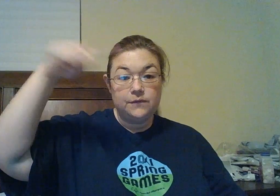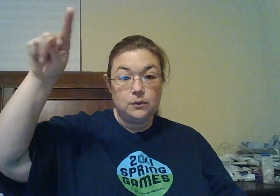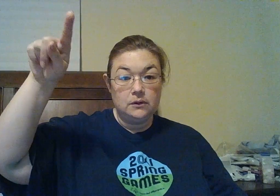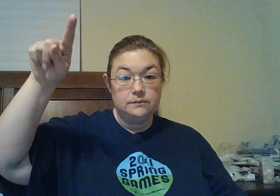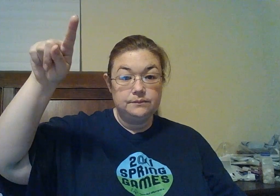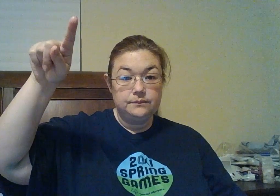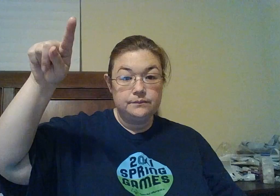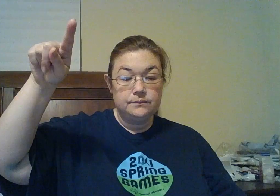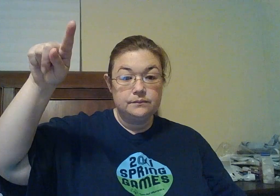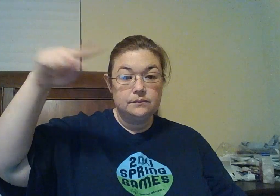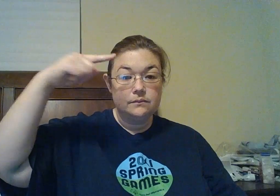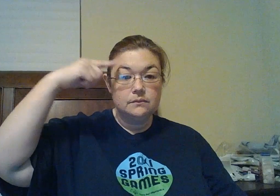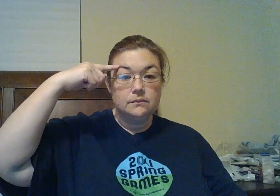For.